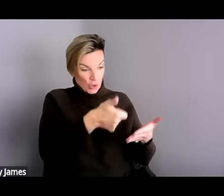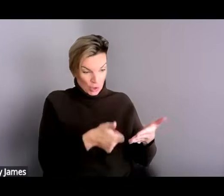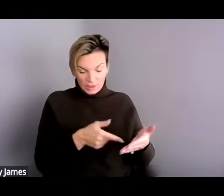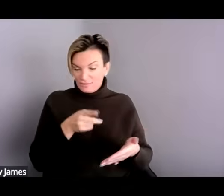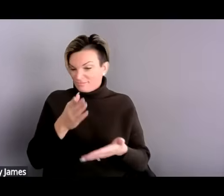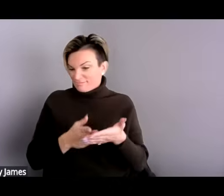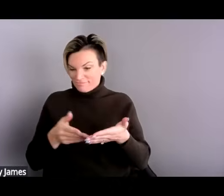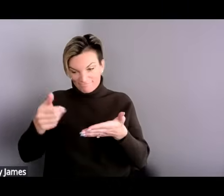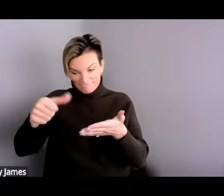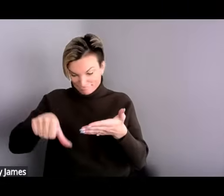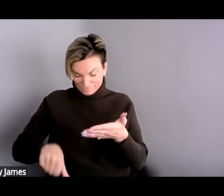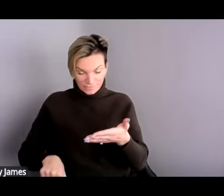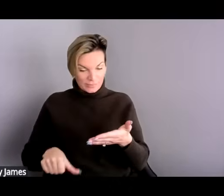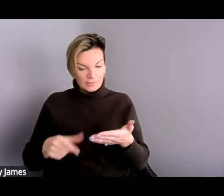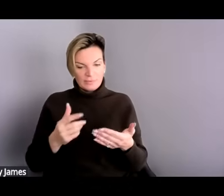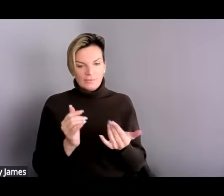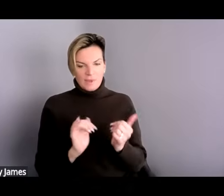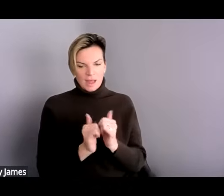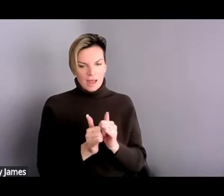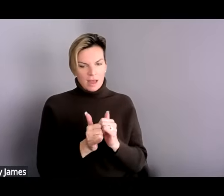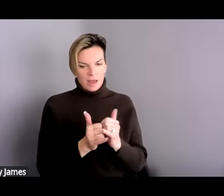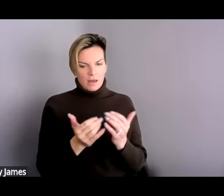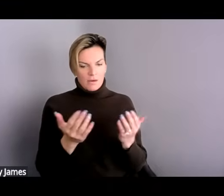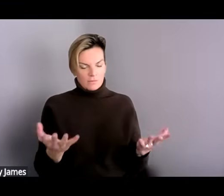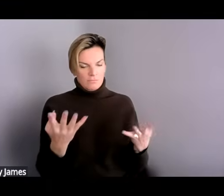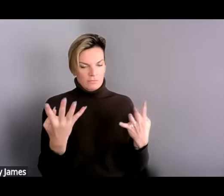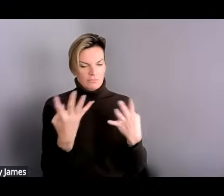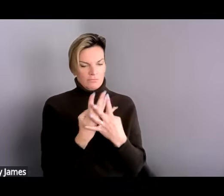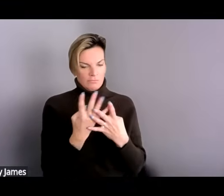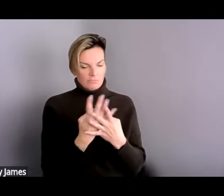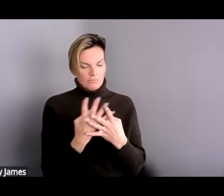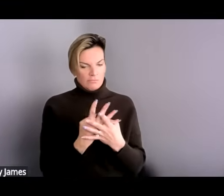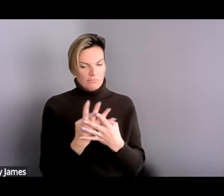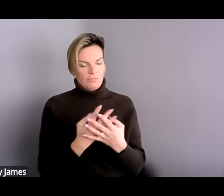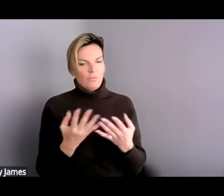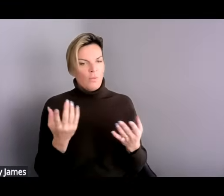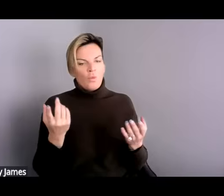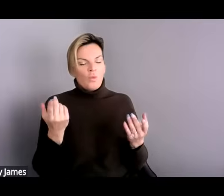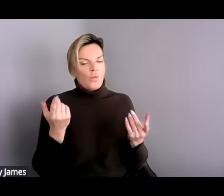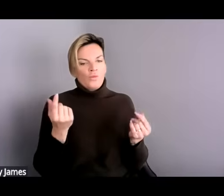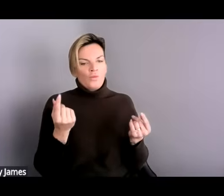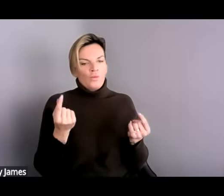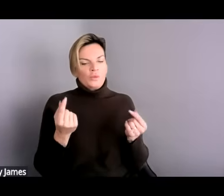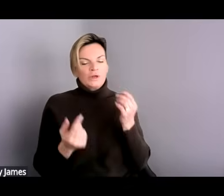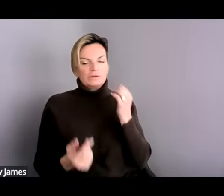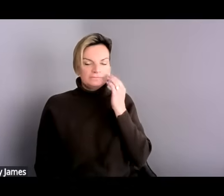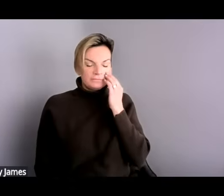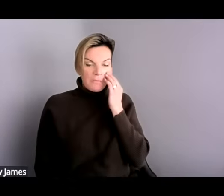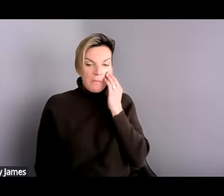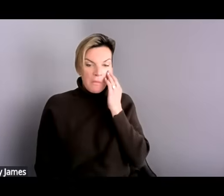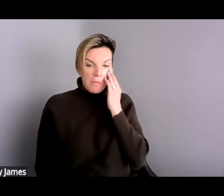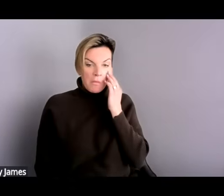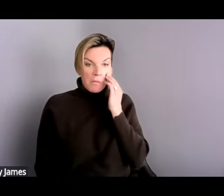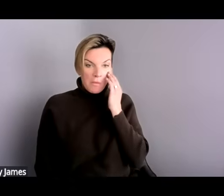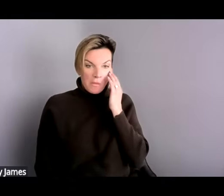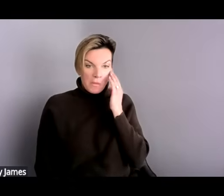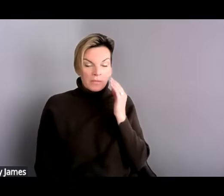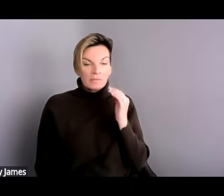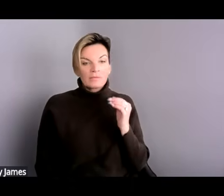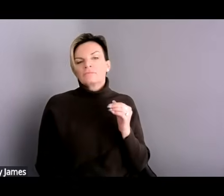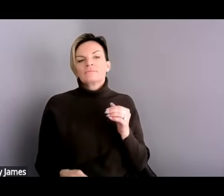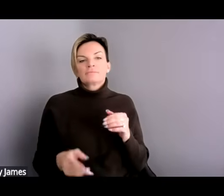signatures, the threshold to do that when it comes to whether or not a